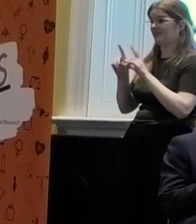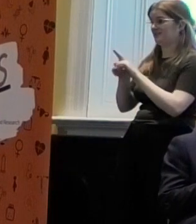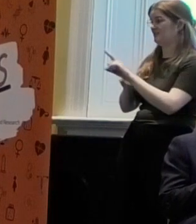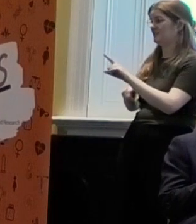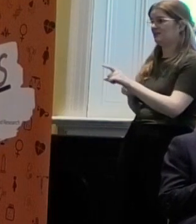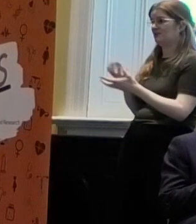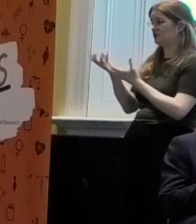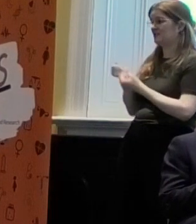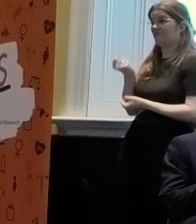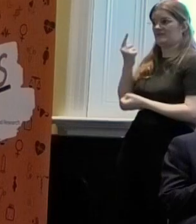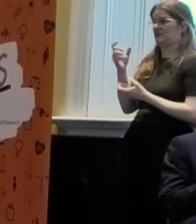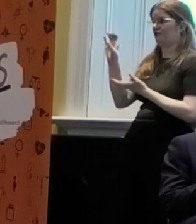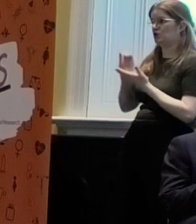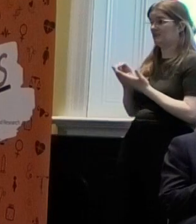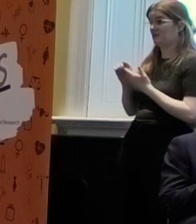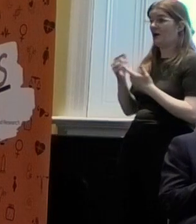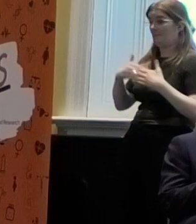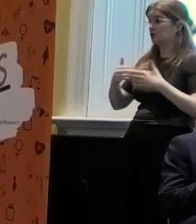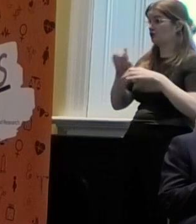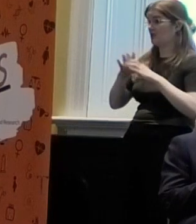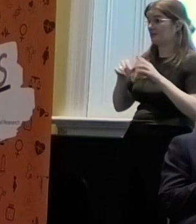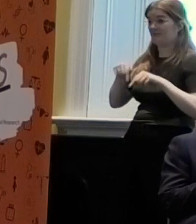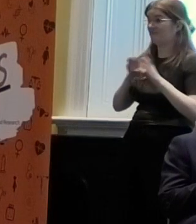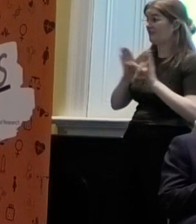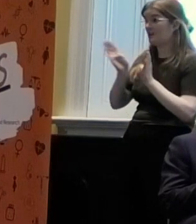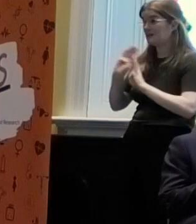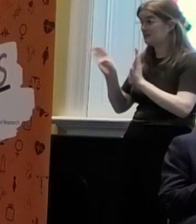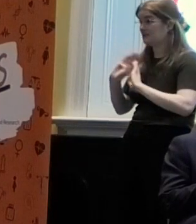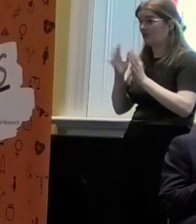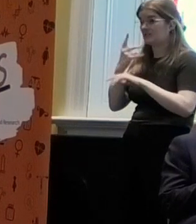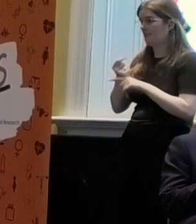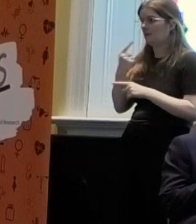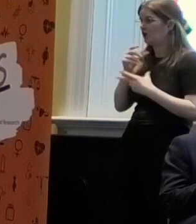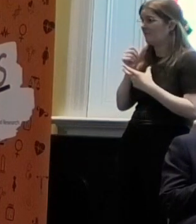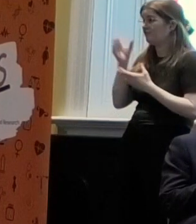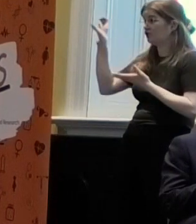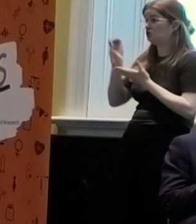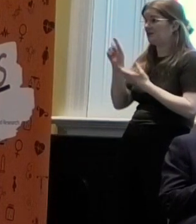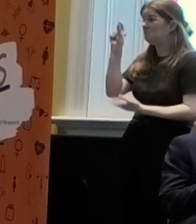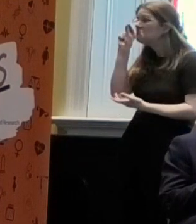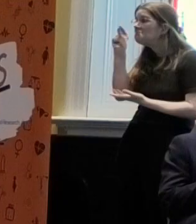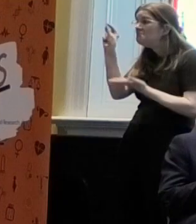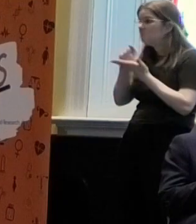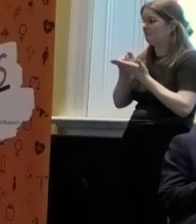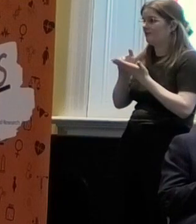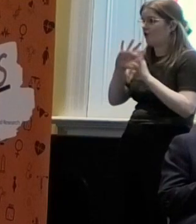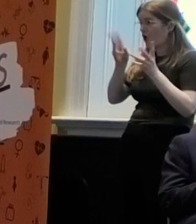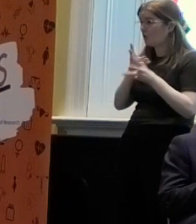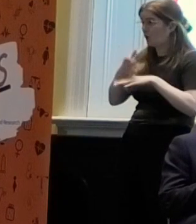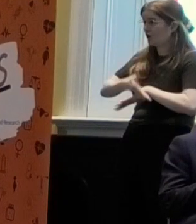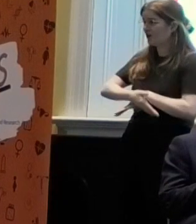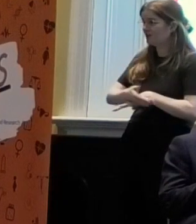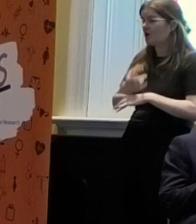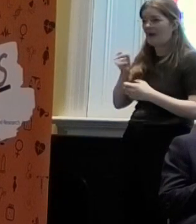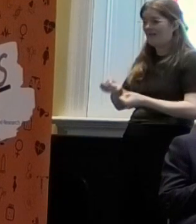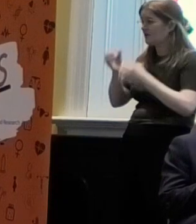underfunded. We still have very busy maternity hospitals here are significantly underfunded for what they do. We have